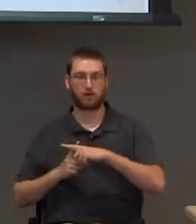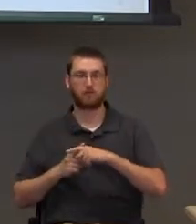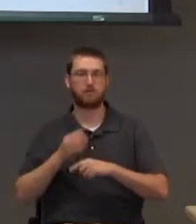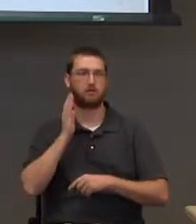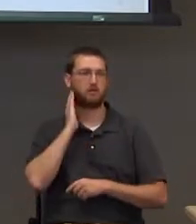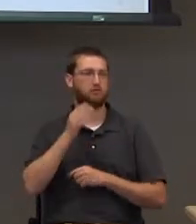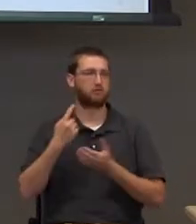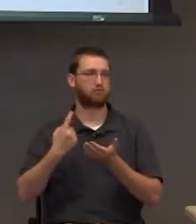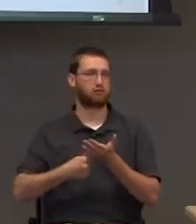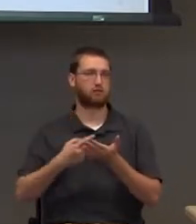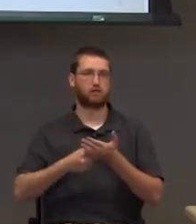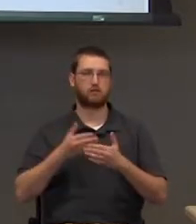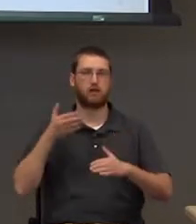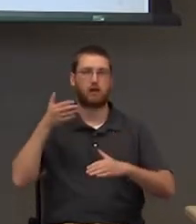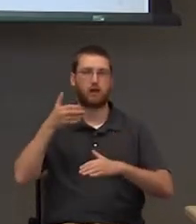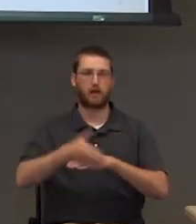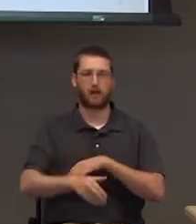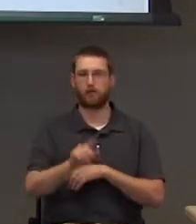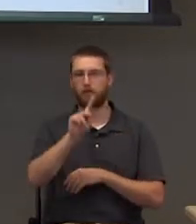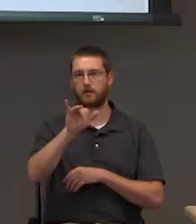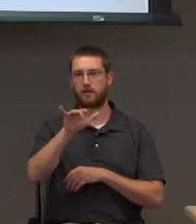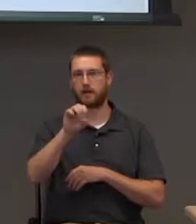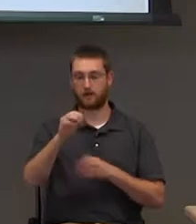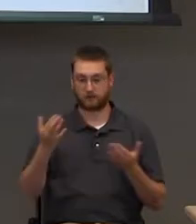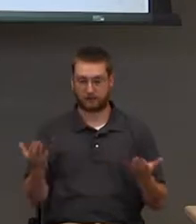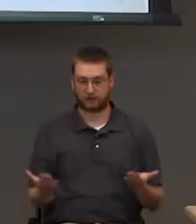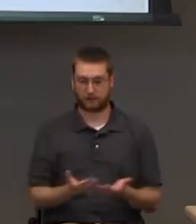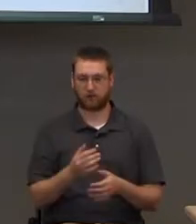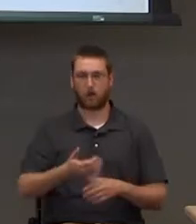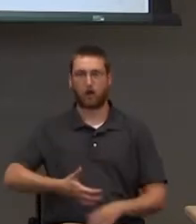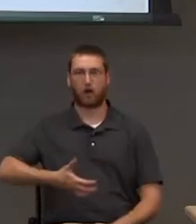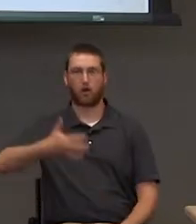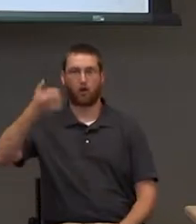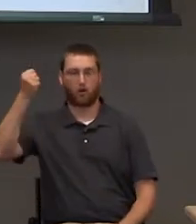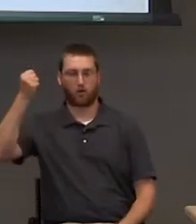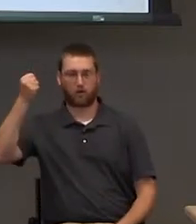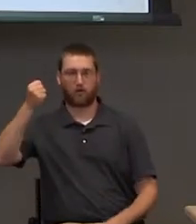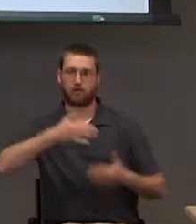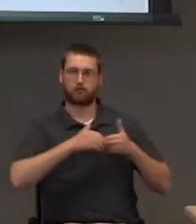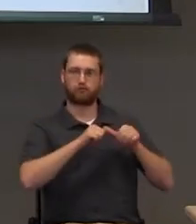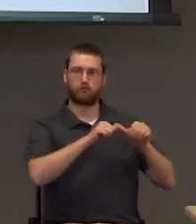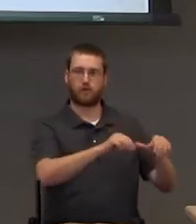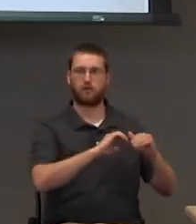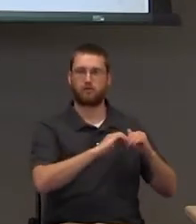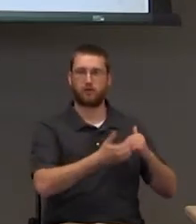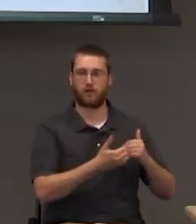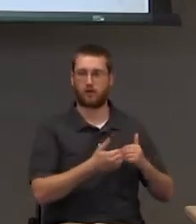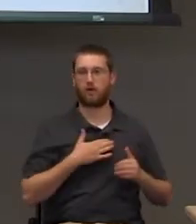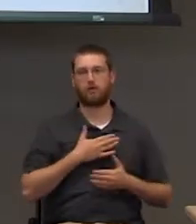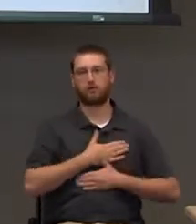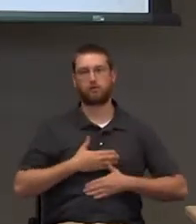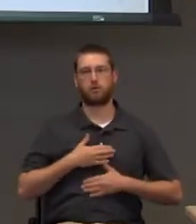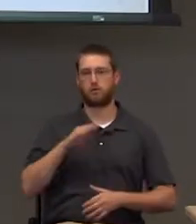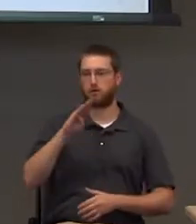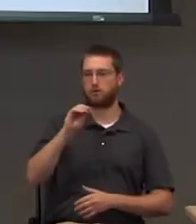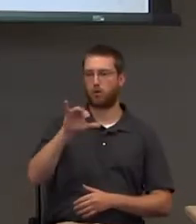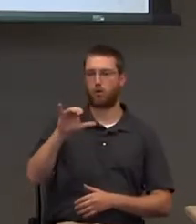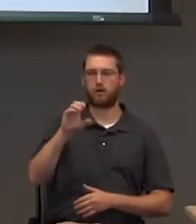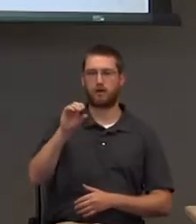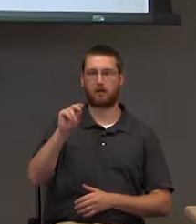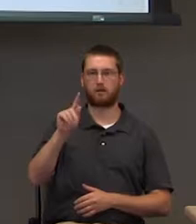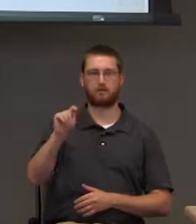what happens with life after Kyle. Because as much as I have enjoyed my time here in Danville, Boyle County, sadly it is coming to an end